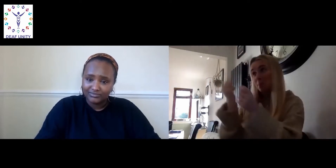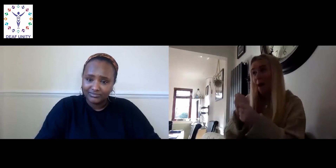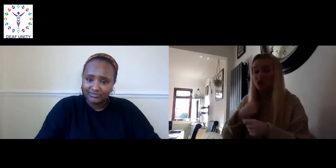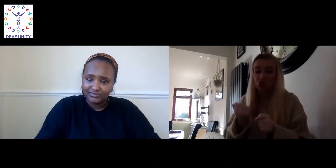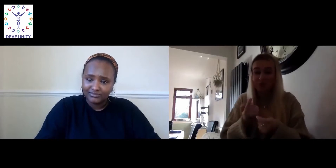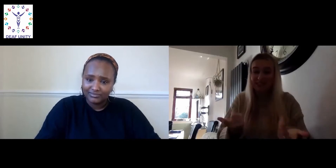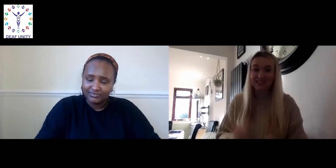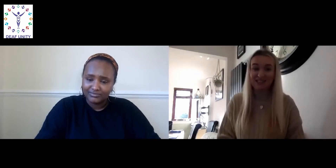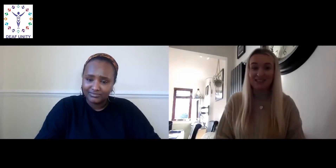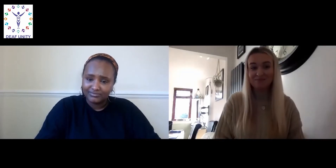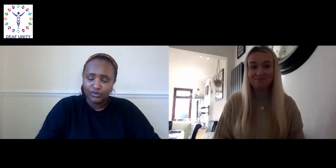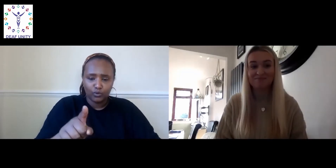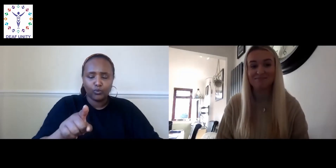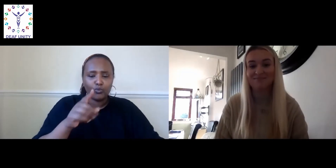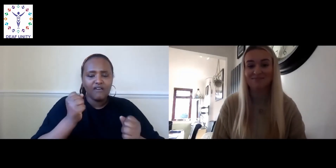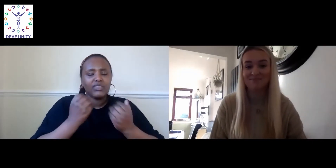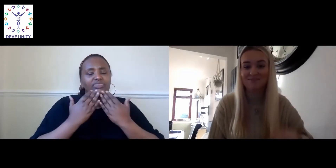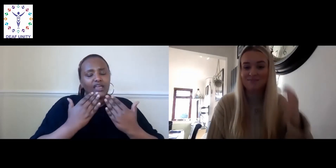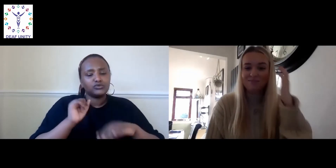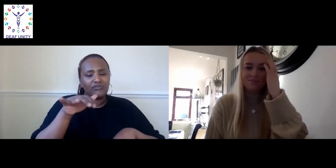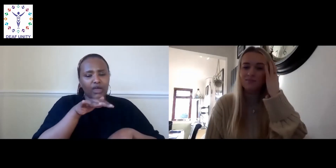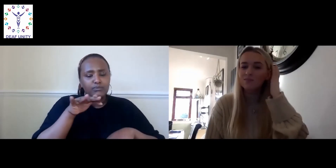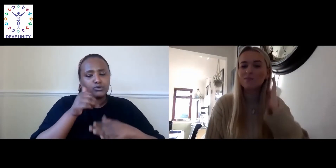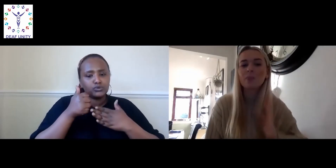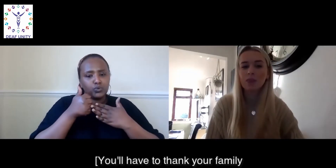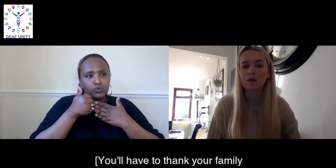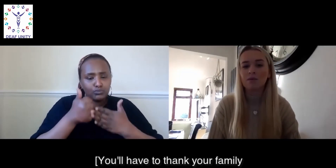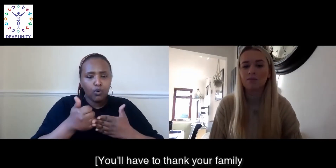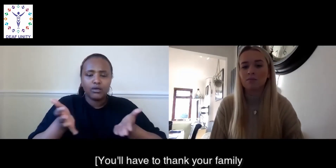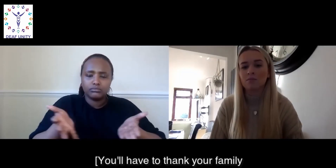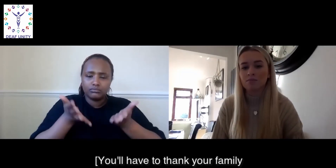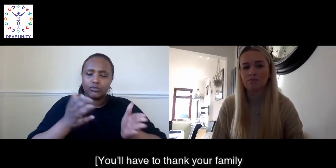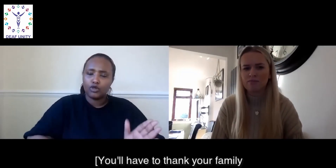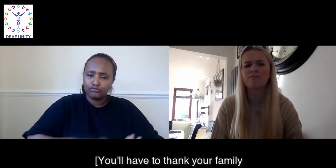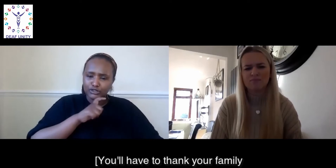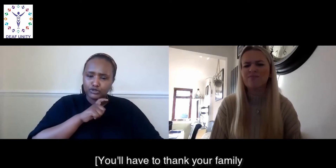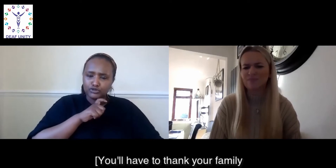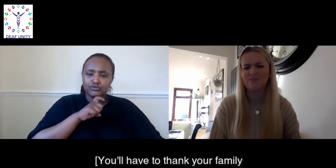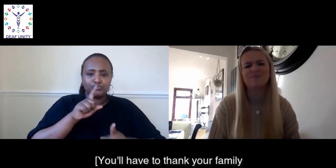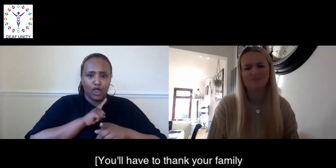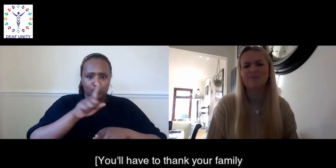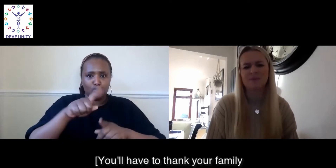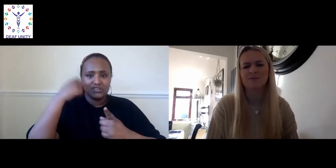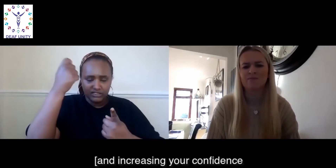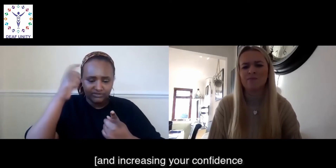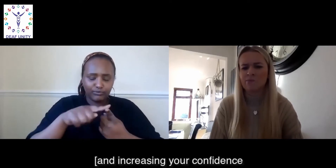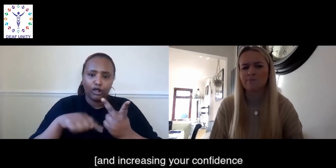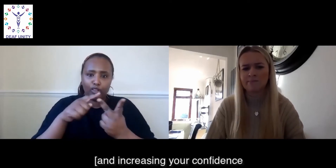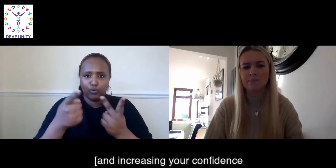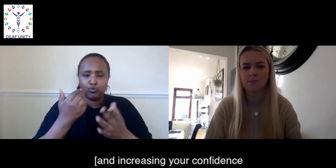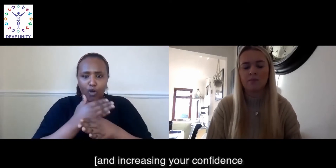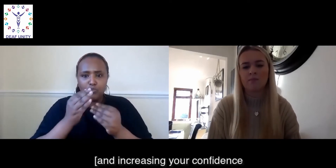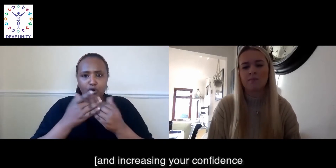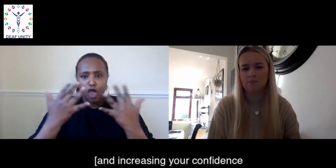I said, well, you made me do it. Yeah, you'll have to thank your family for their support, encouragement, and increasing your